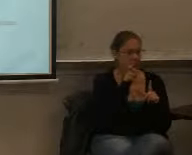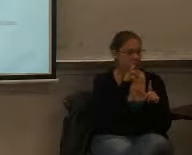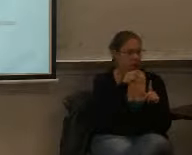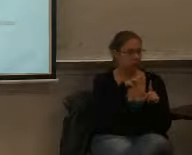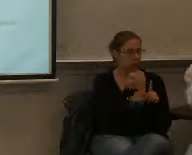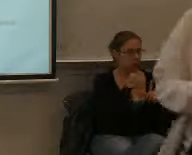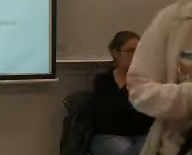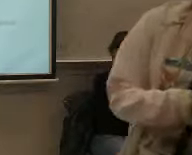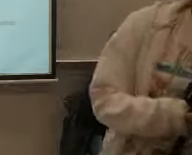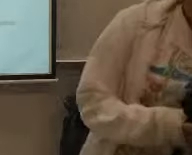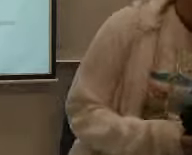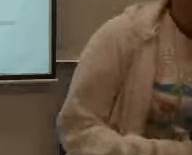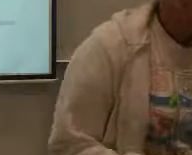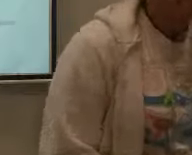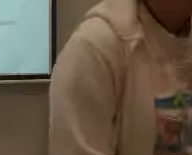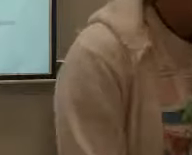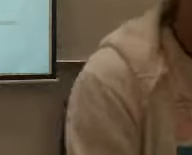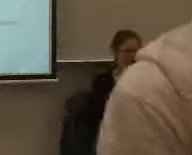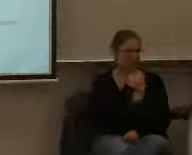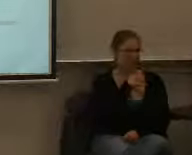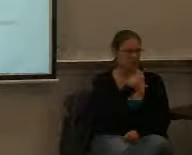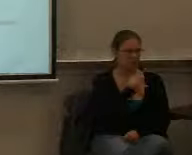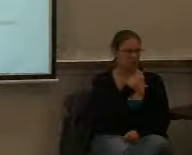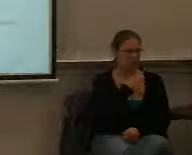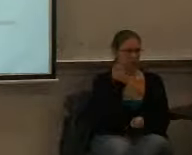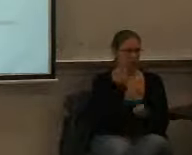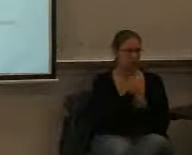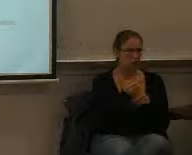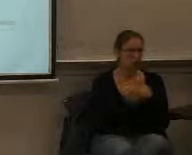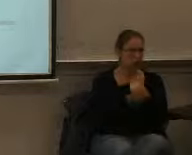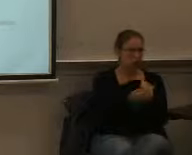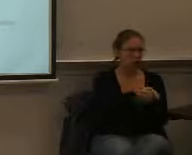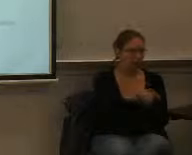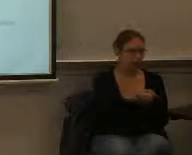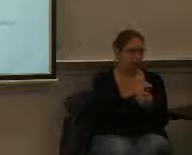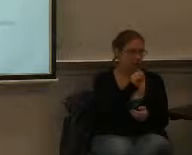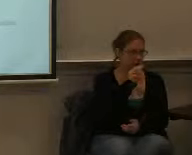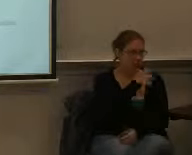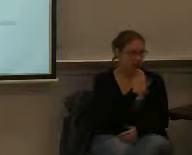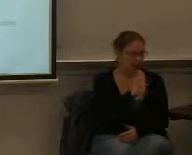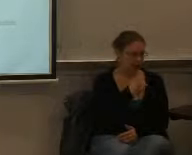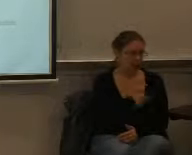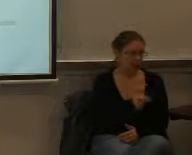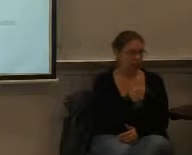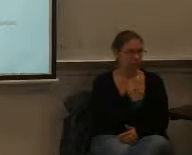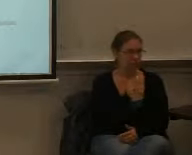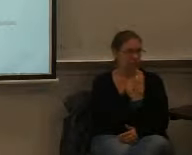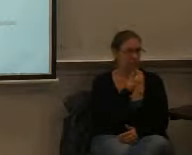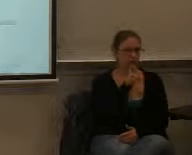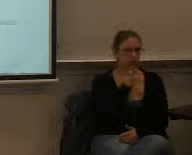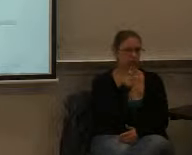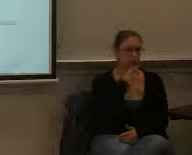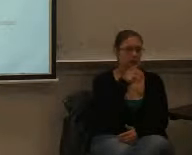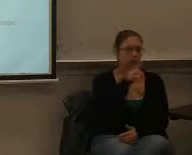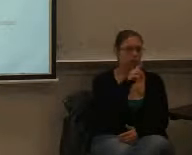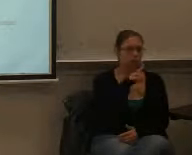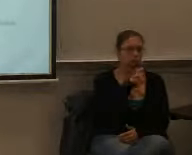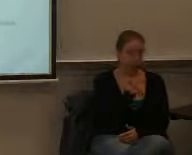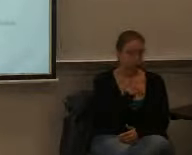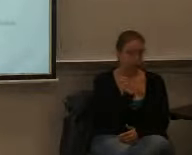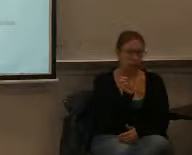it produces an amphibia that has a hard shell, essentially. So they reproduce